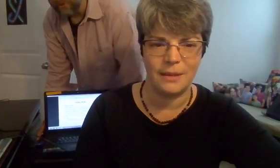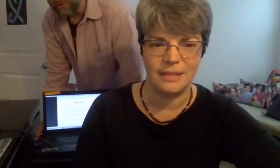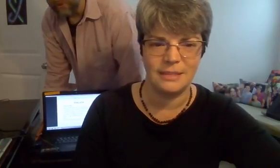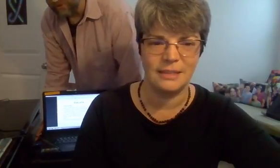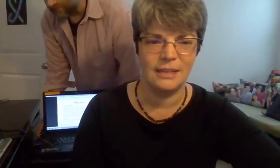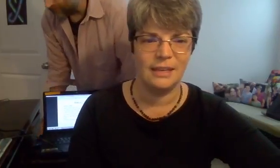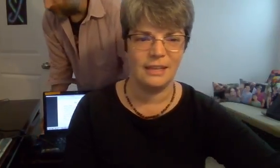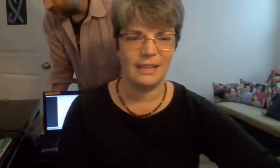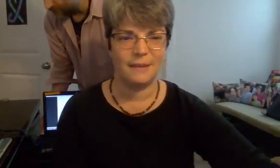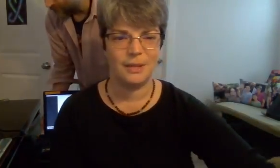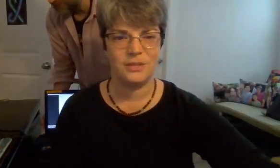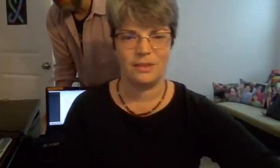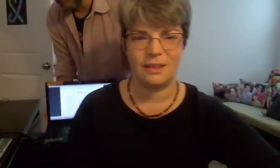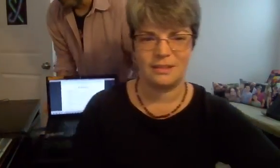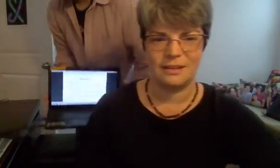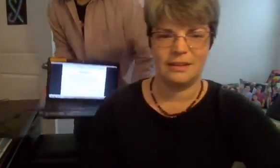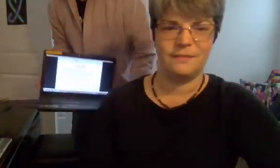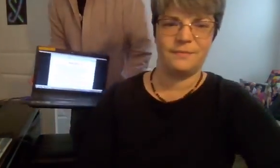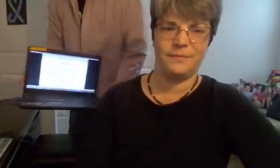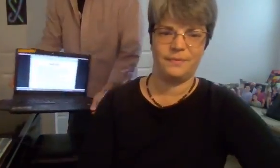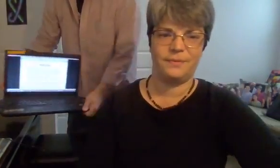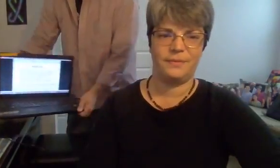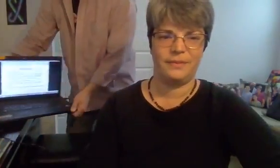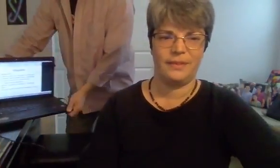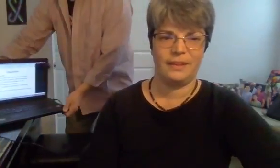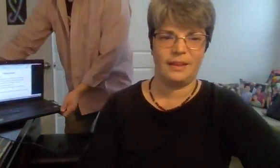families. Yeah, I'm not sure that that's gonna. Got it.